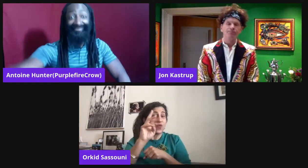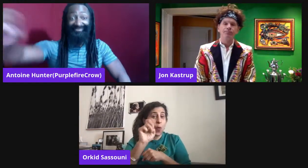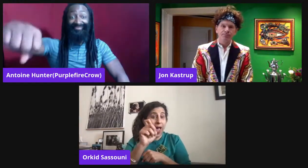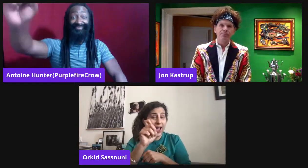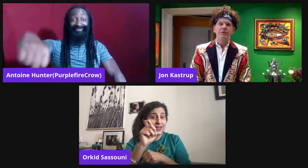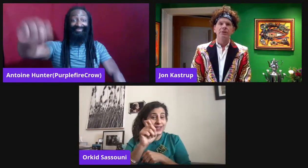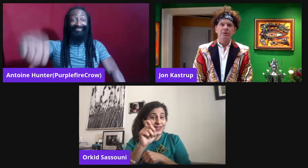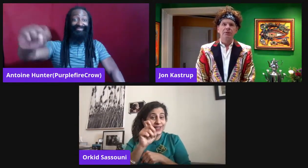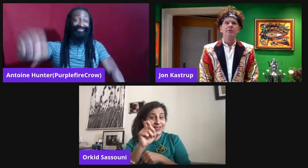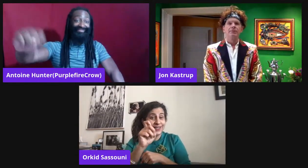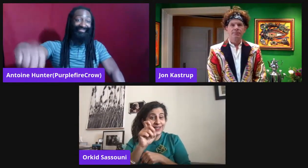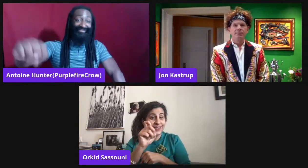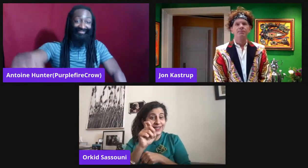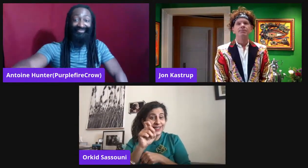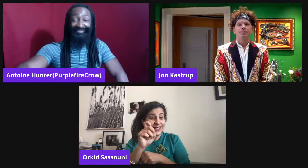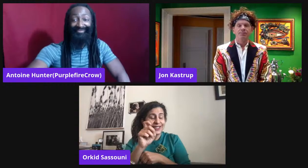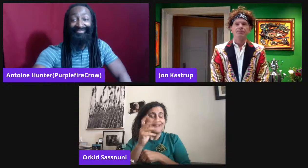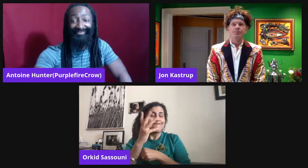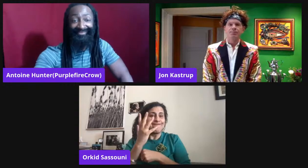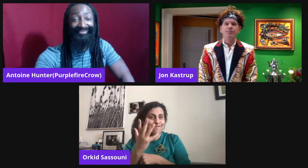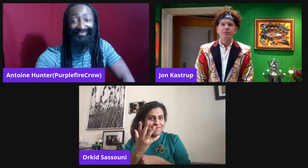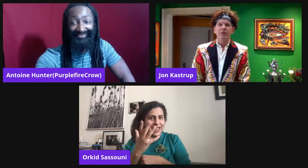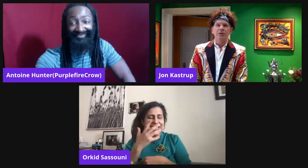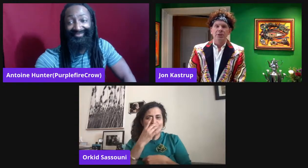deaf artists, like